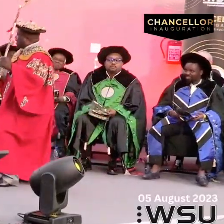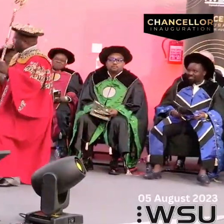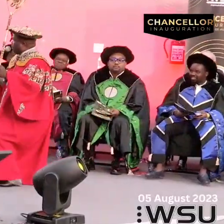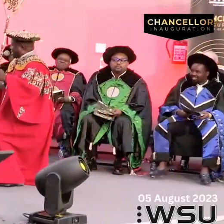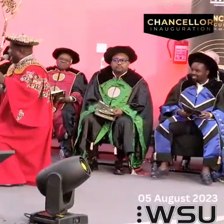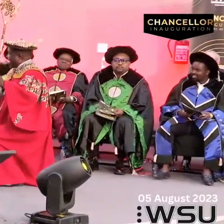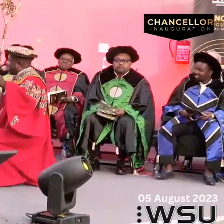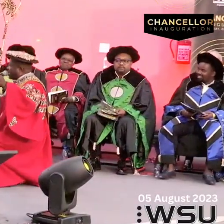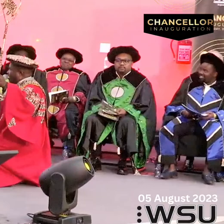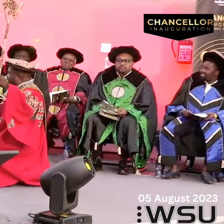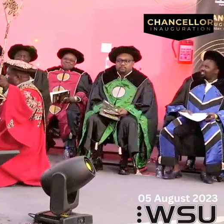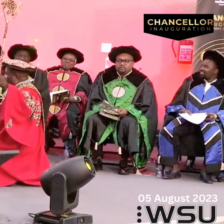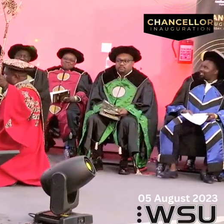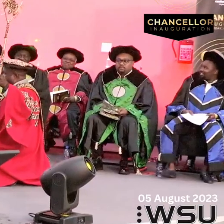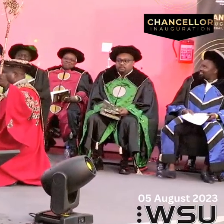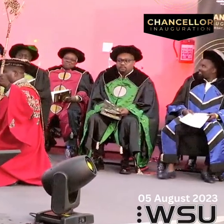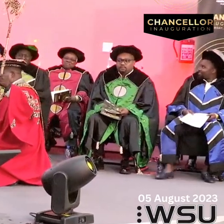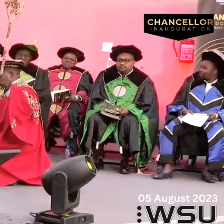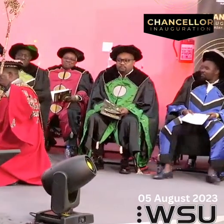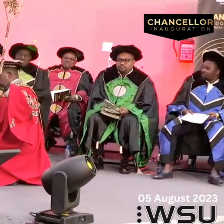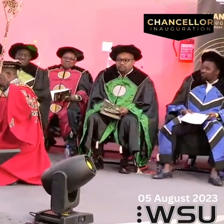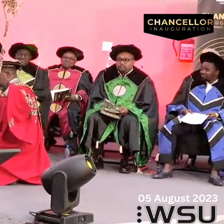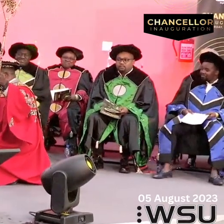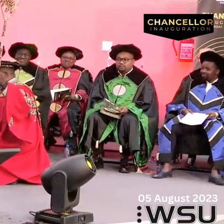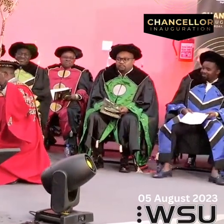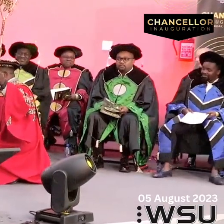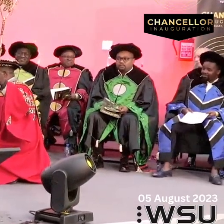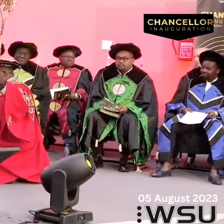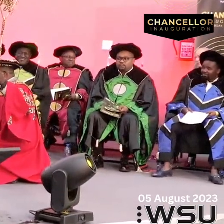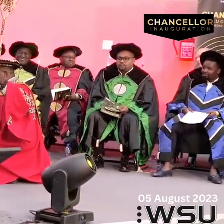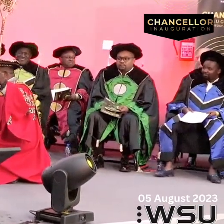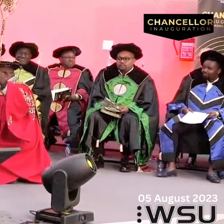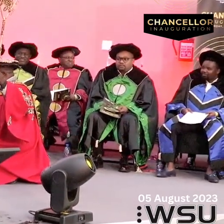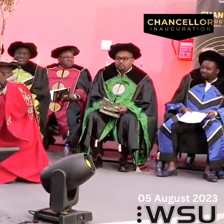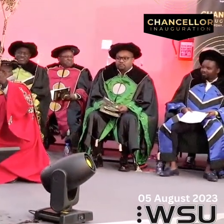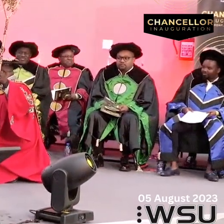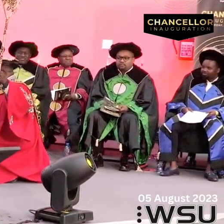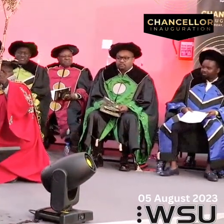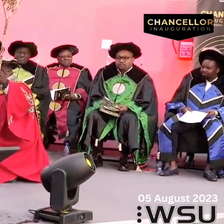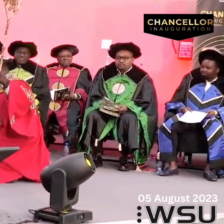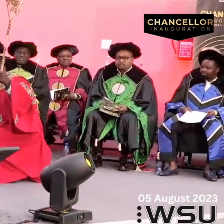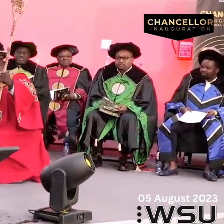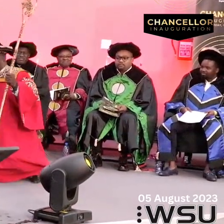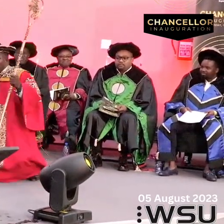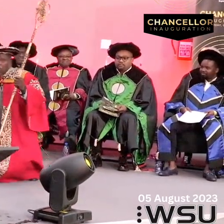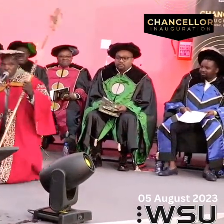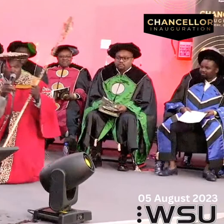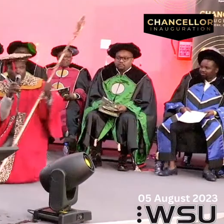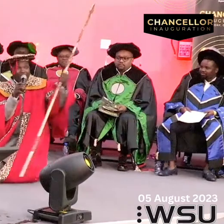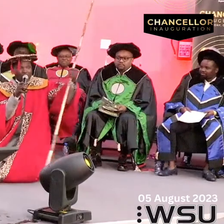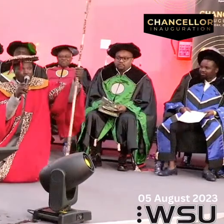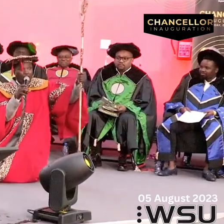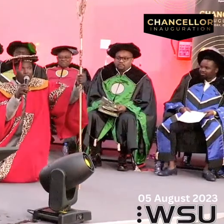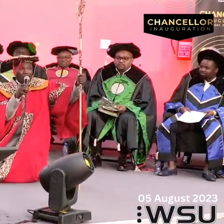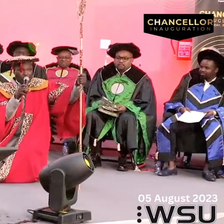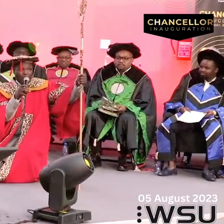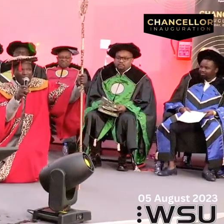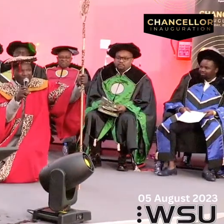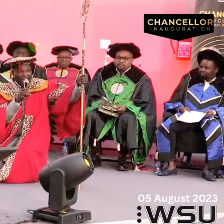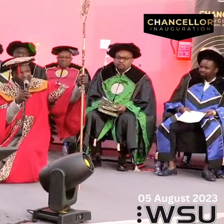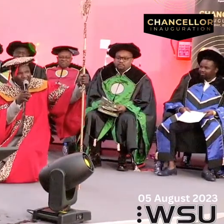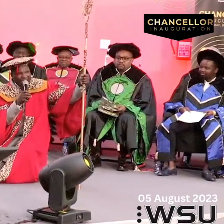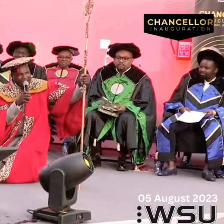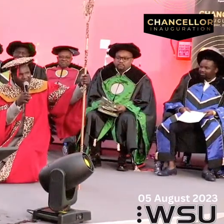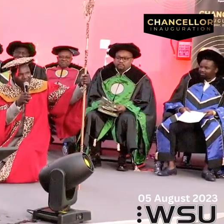niphi mantombazane benifunda apha nje? Namhla siyavuya kuthiwa intombi